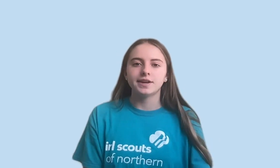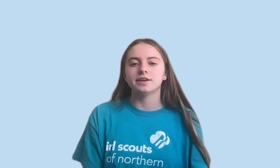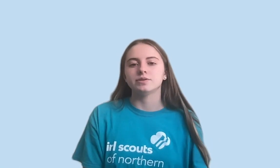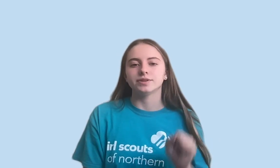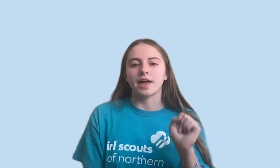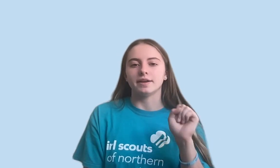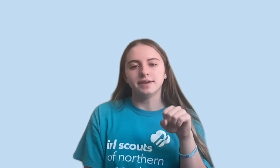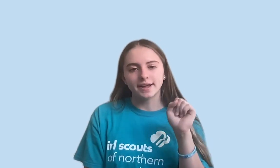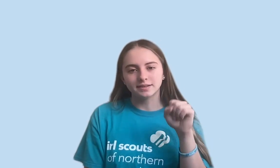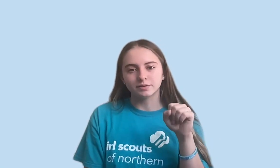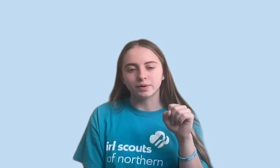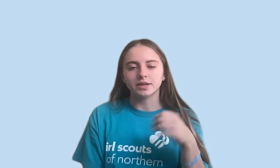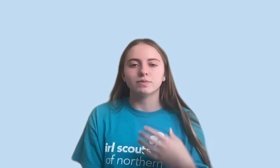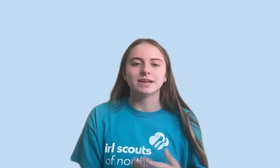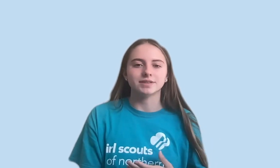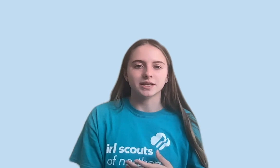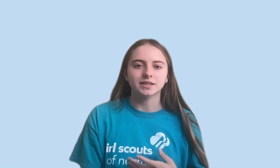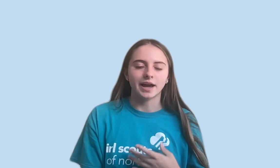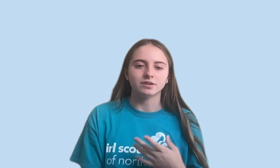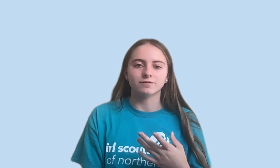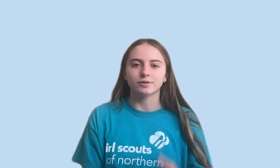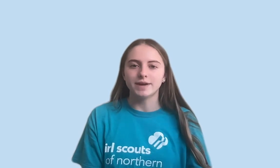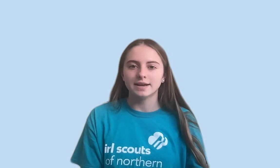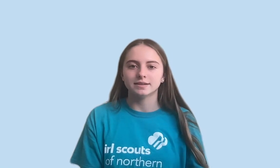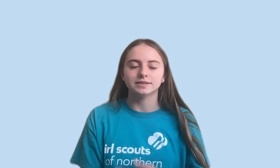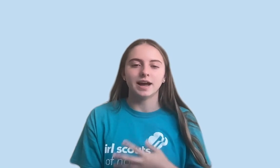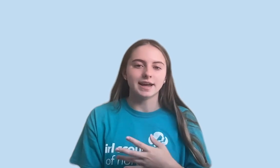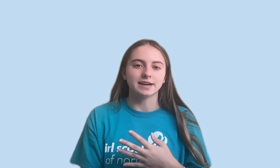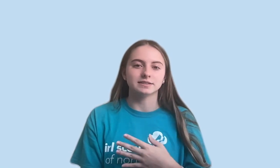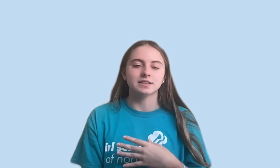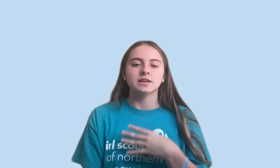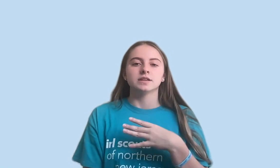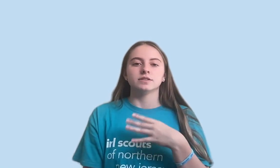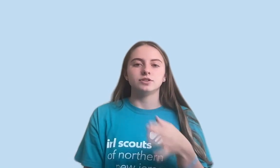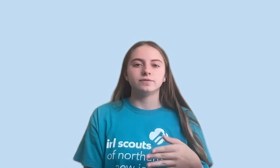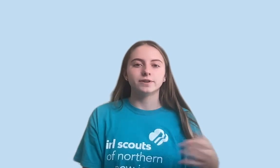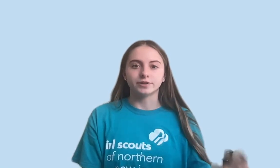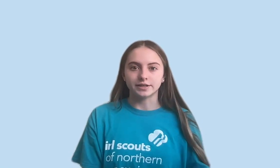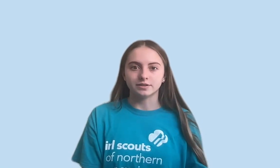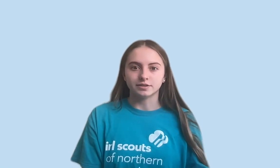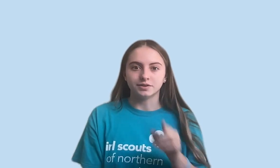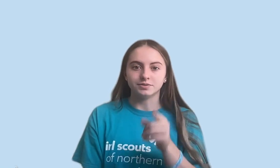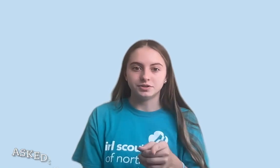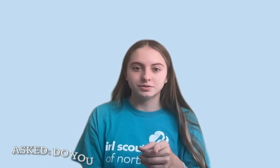hopefully you said yes, but you might have said that you feel bad because I asked, do you feel good? So